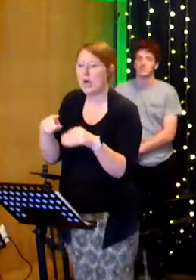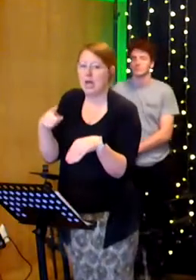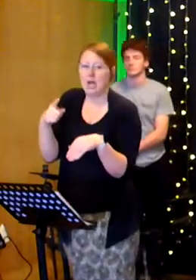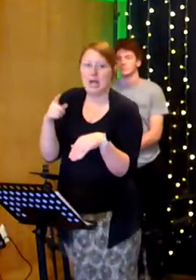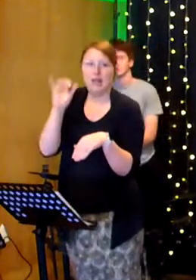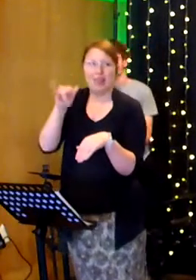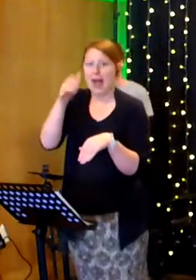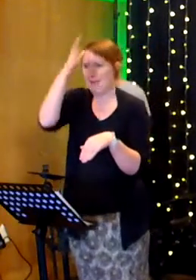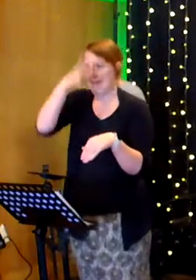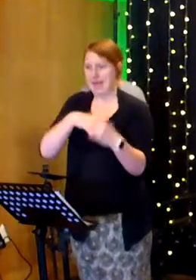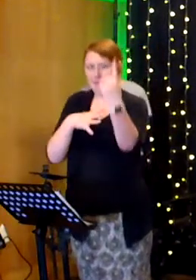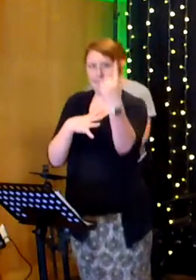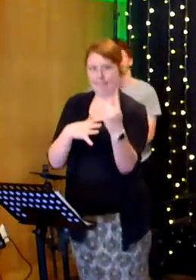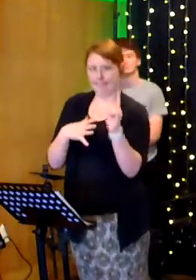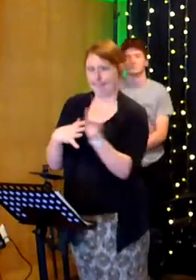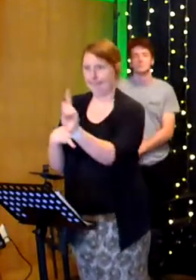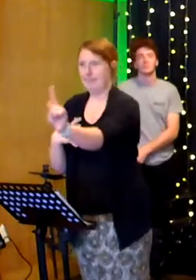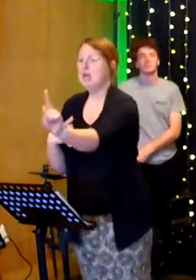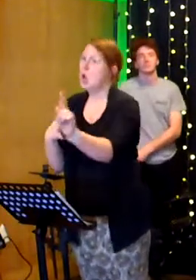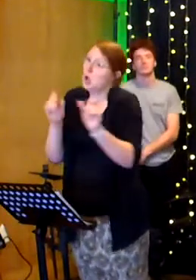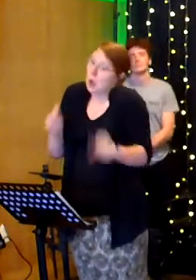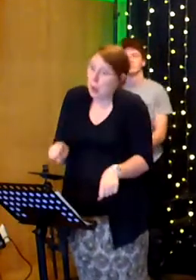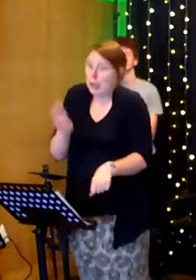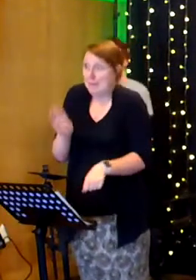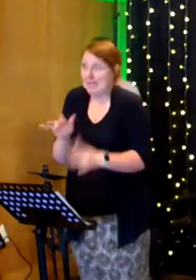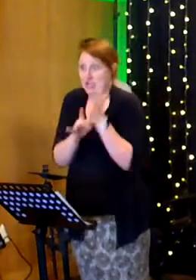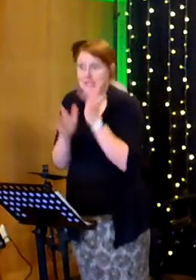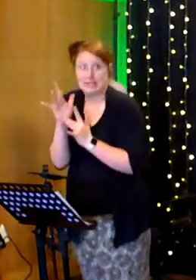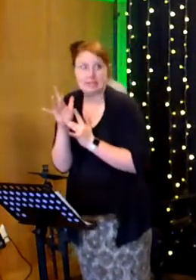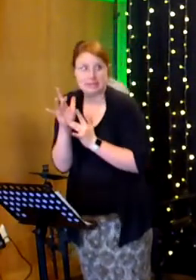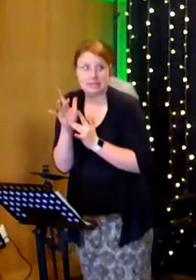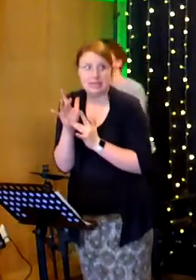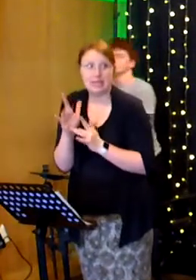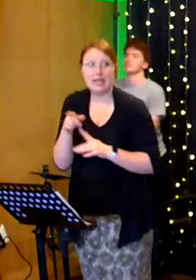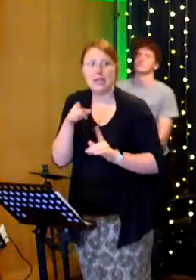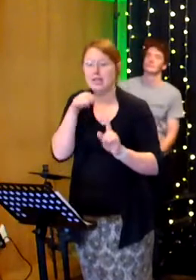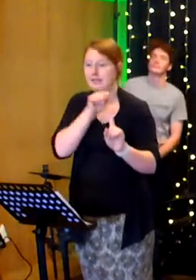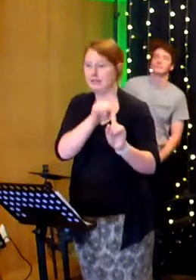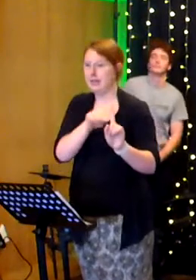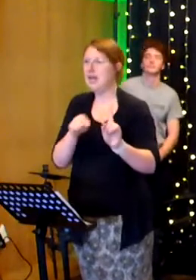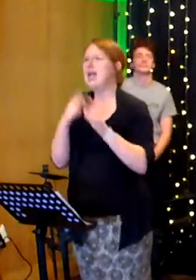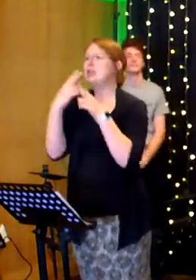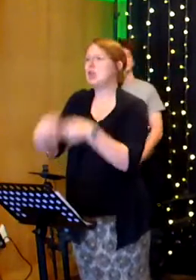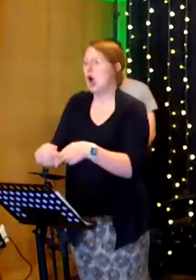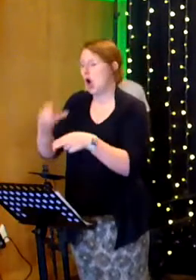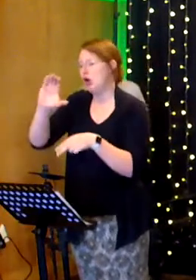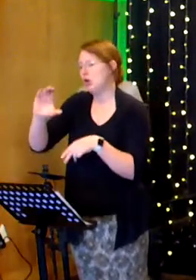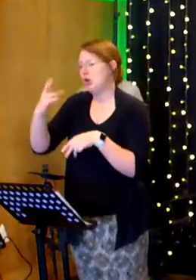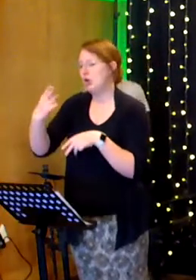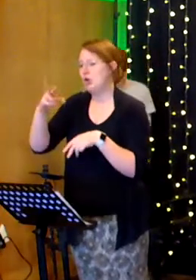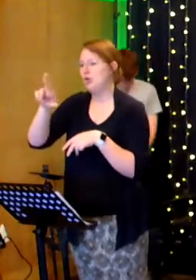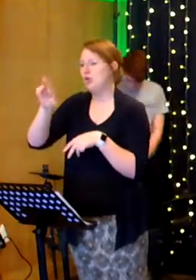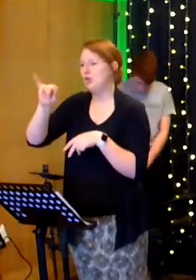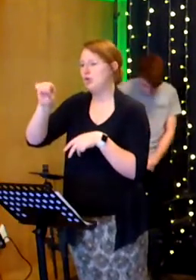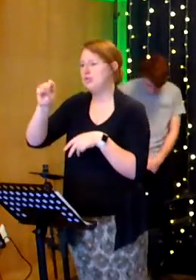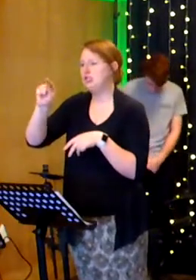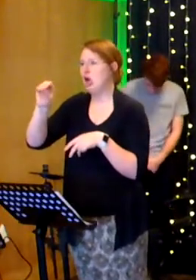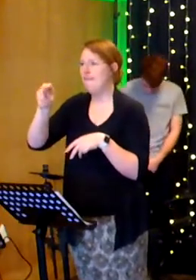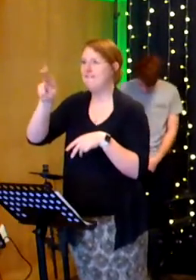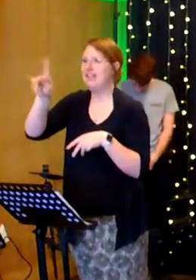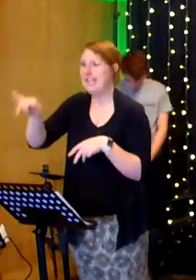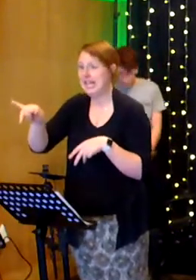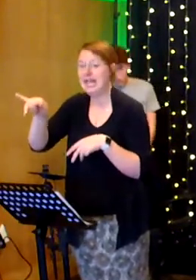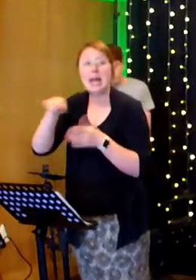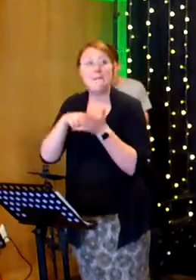a forerunner of Christ, or there's a fancy word. It's called Christophany. It's a word, Christophany, which means in the Old Testament,